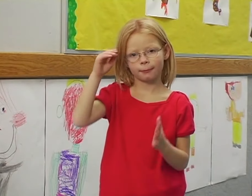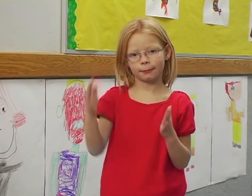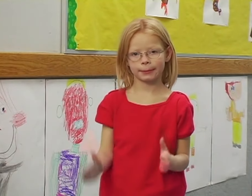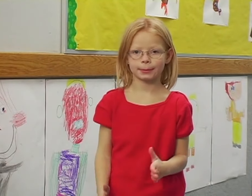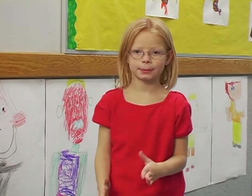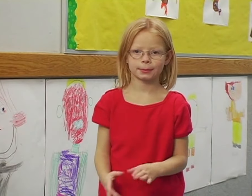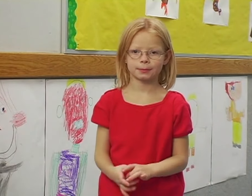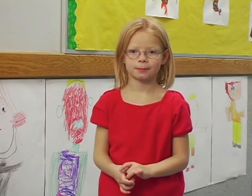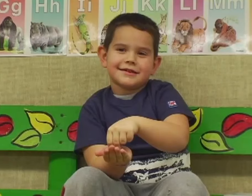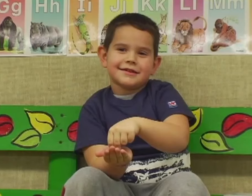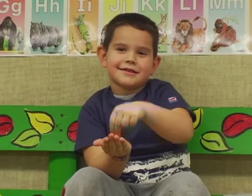Student.